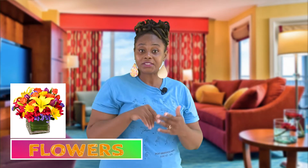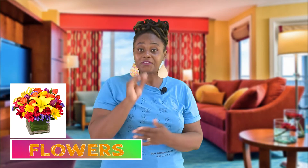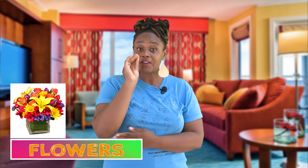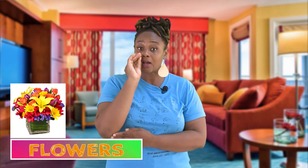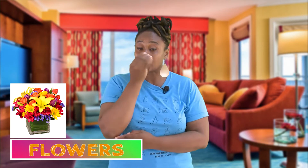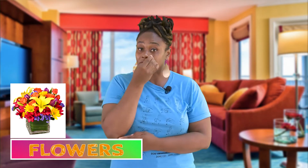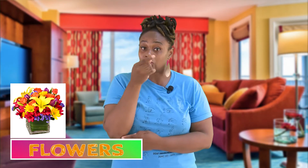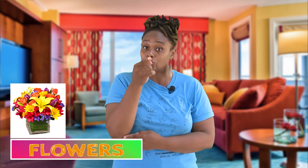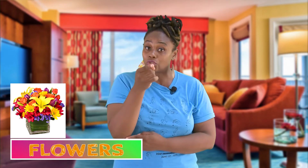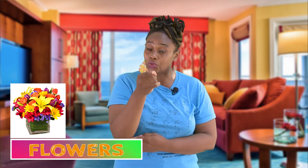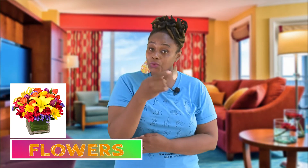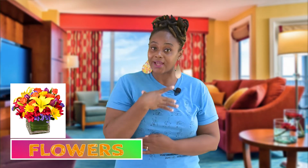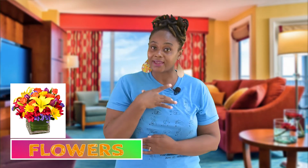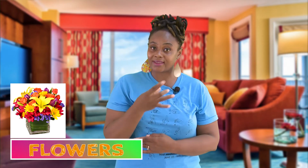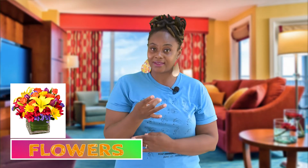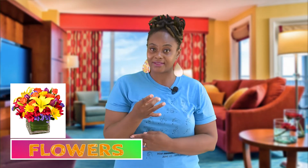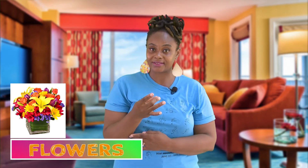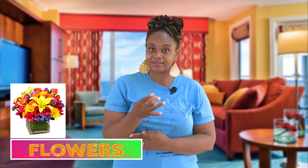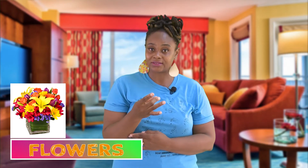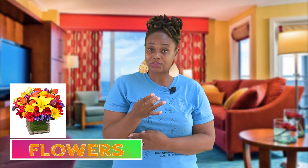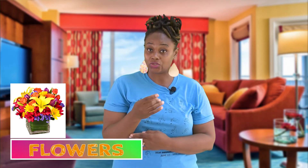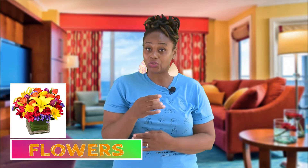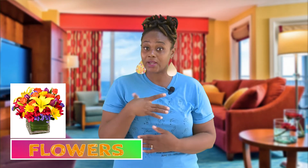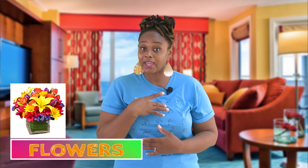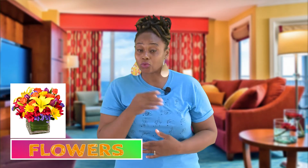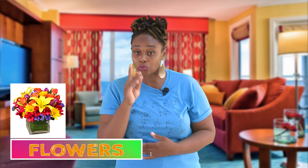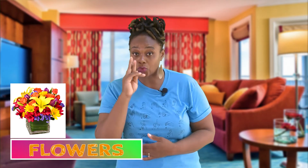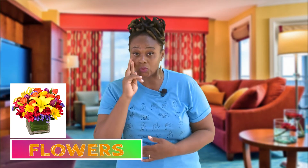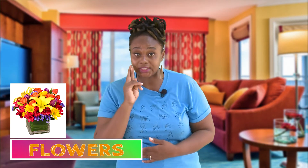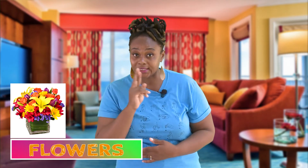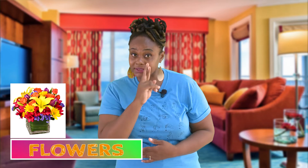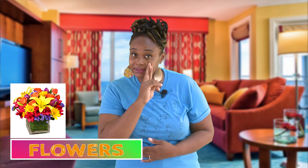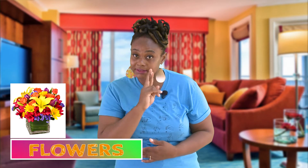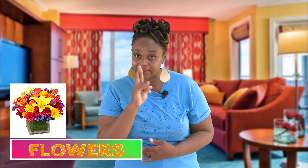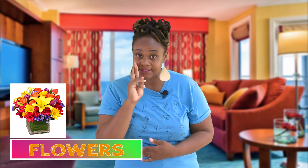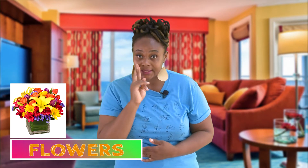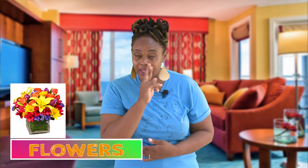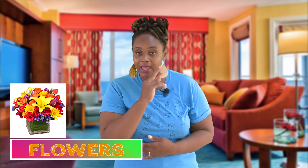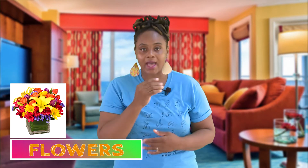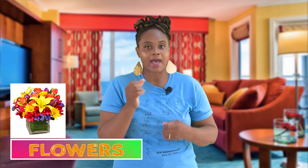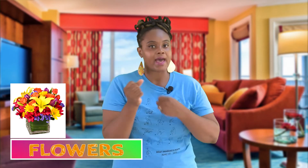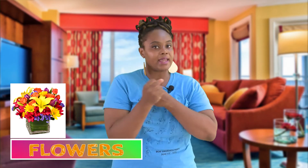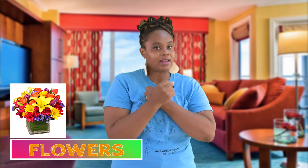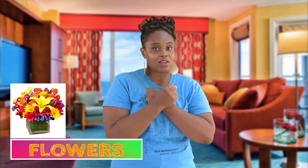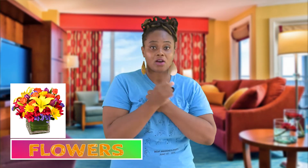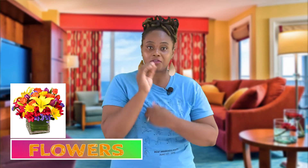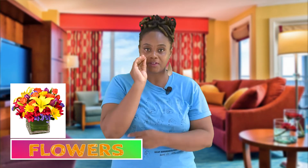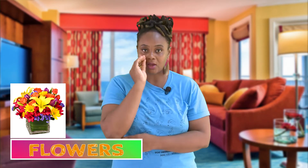What flowers do you like? Do you like roses? I love